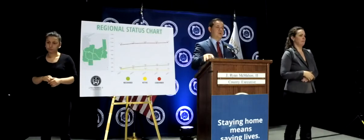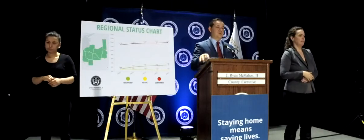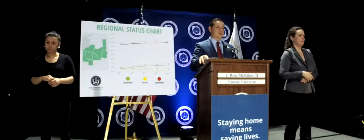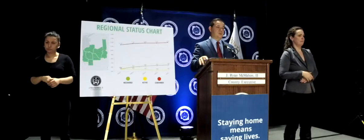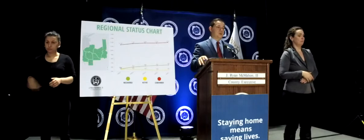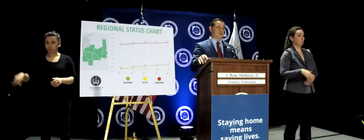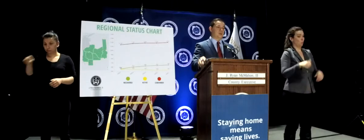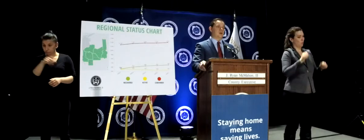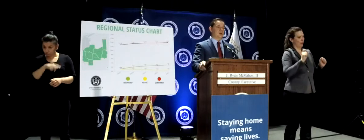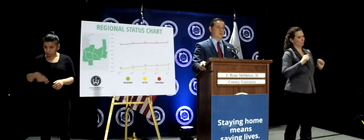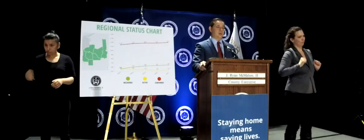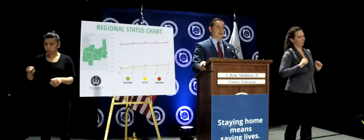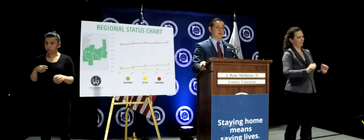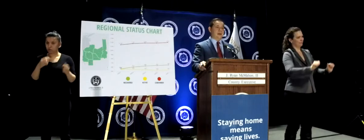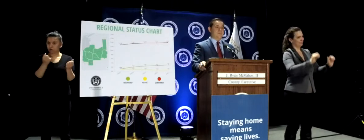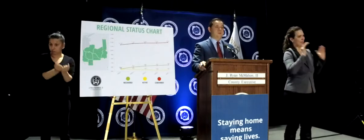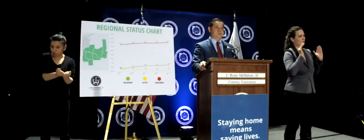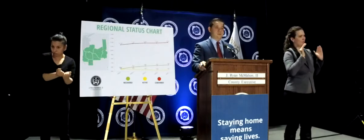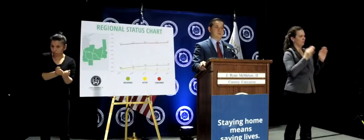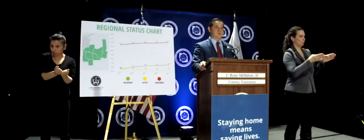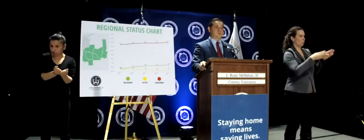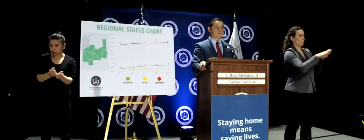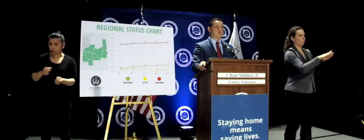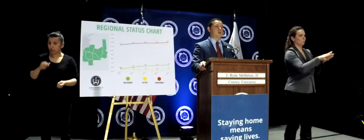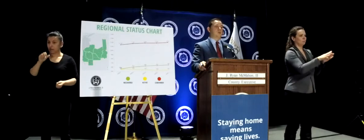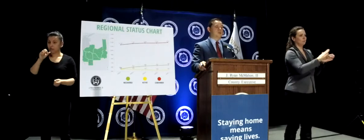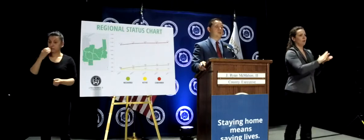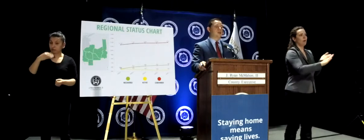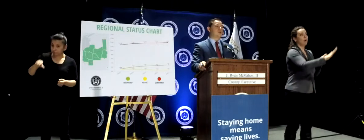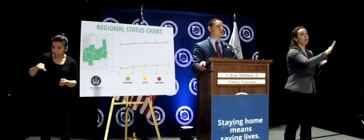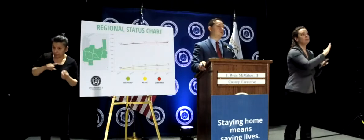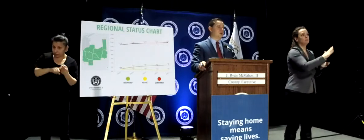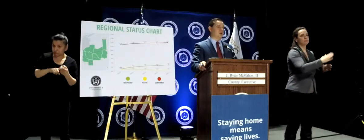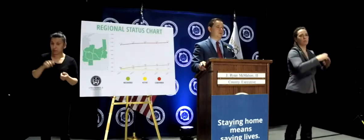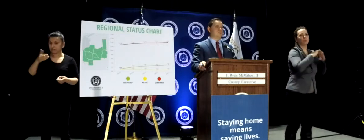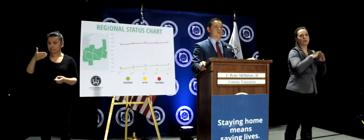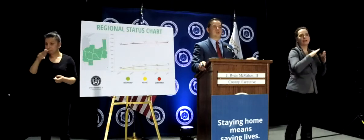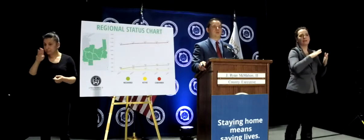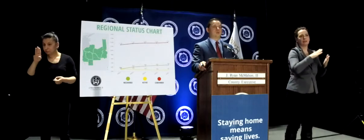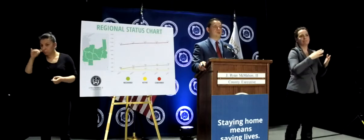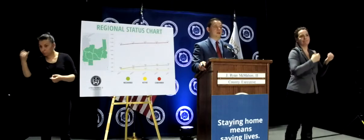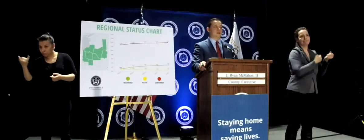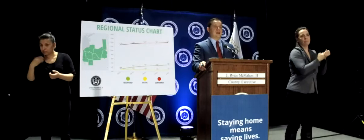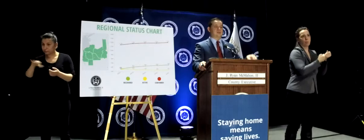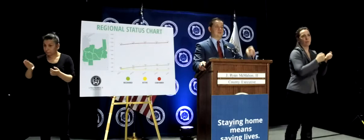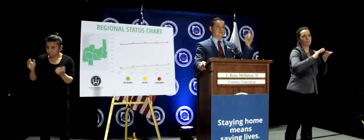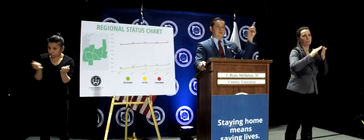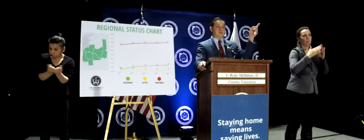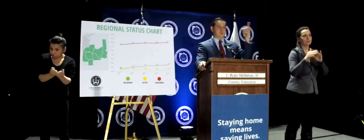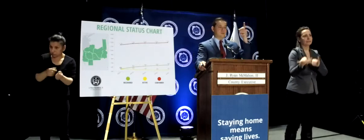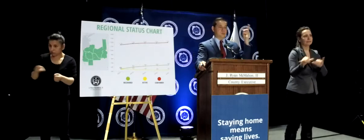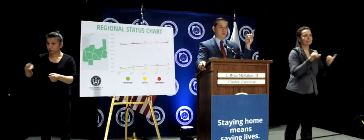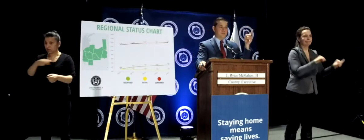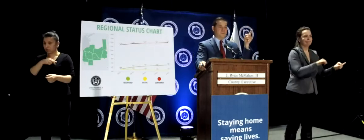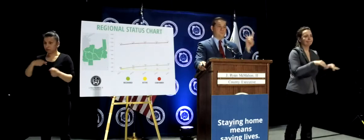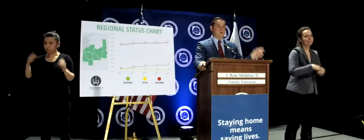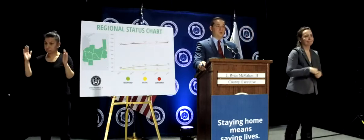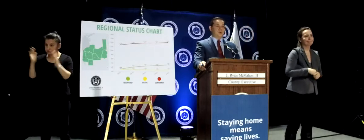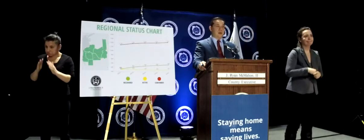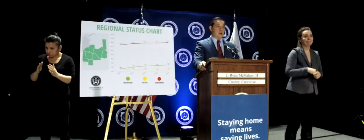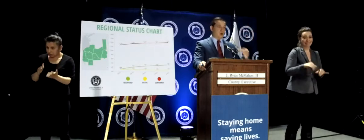greater good of this community related to that business decision, which they knew was going to hurt them. Just like when we started canceling conventions in this